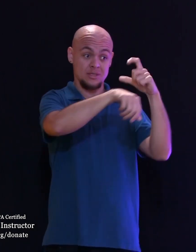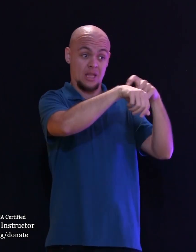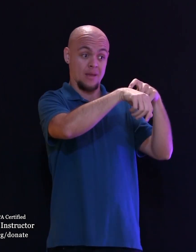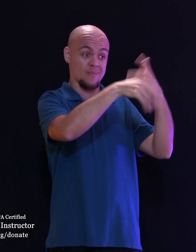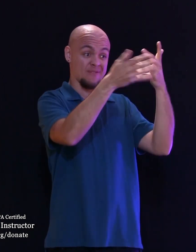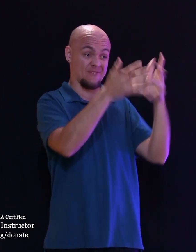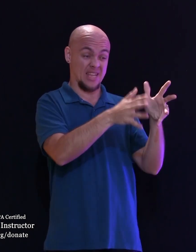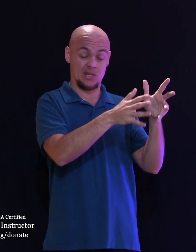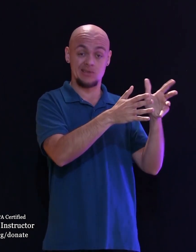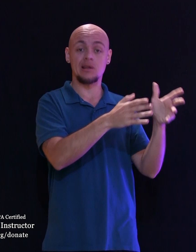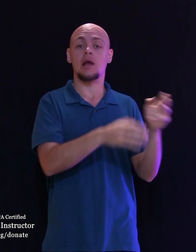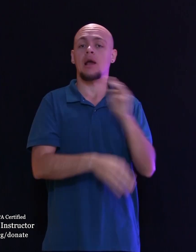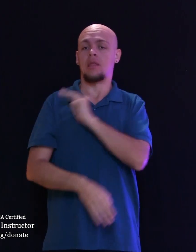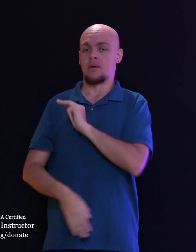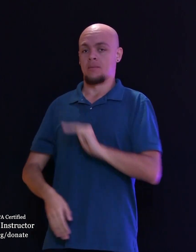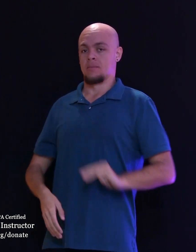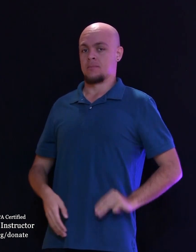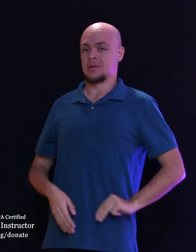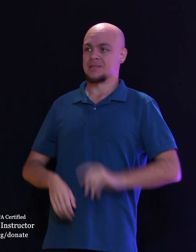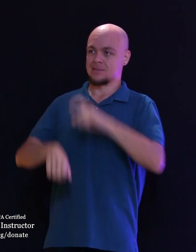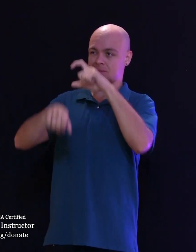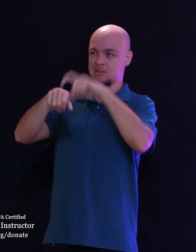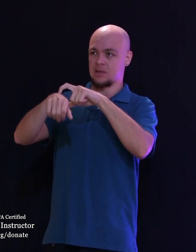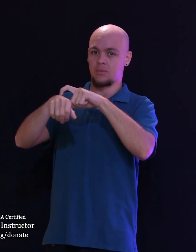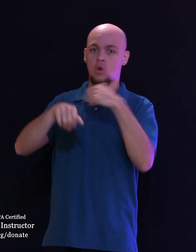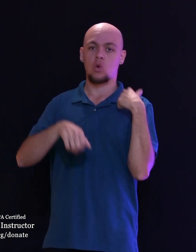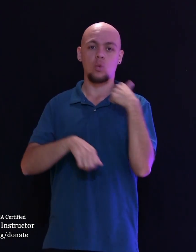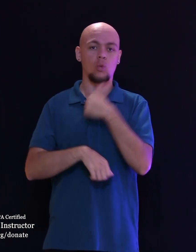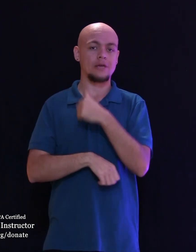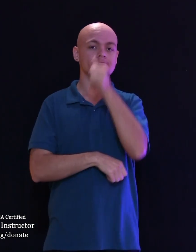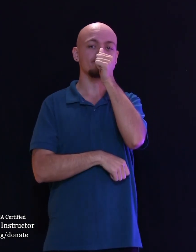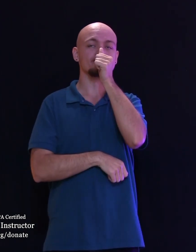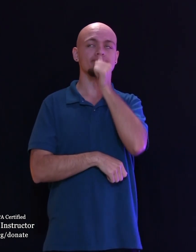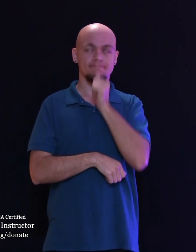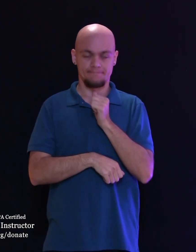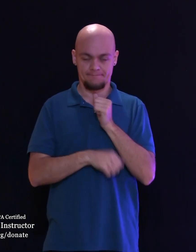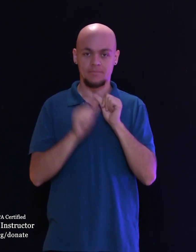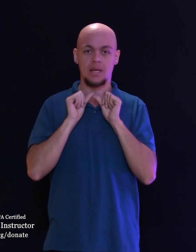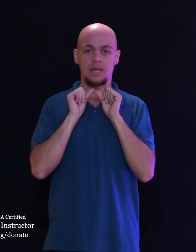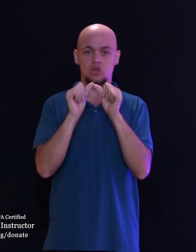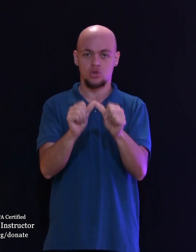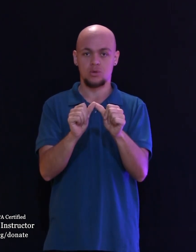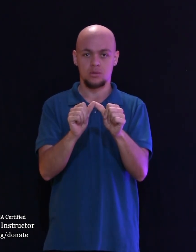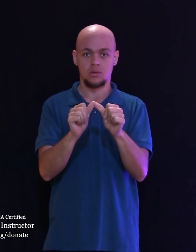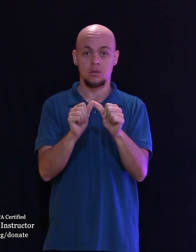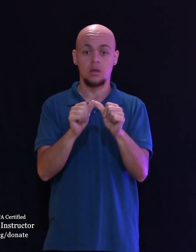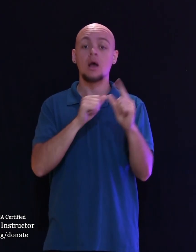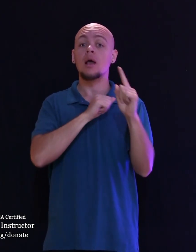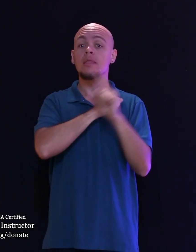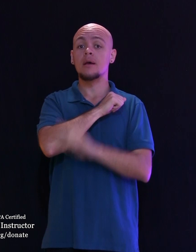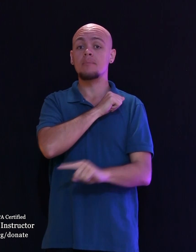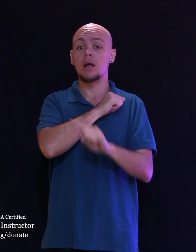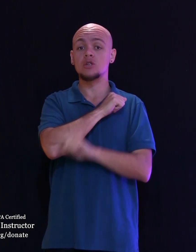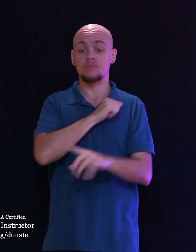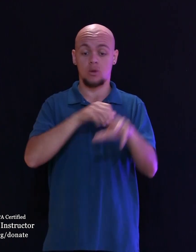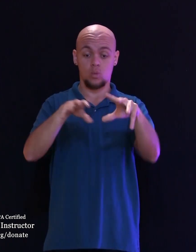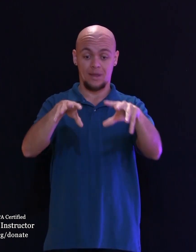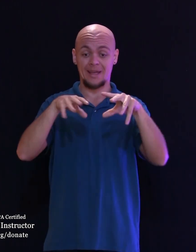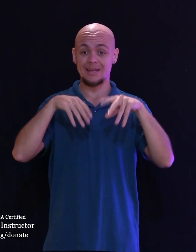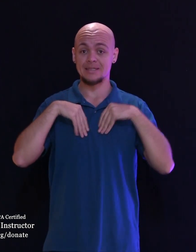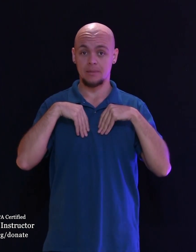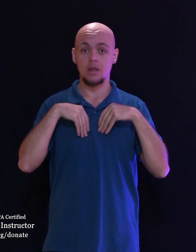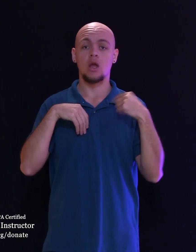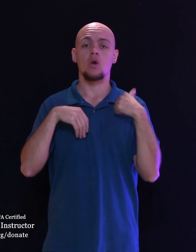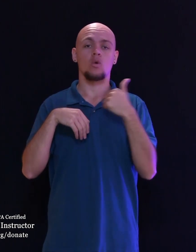We accept the consequences and we endure. And in the early church, part of that endurance also meant that your community